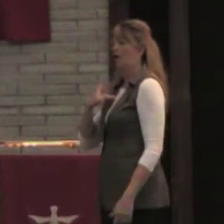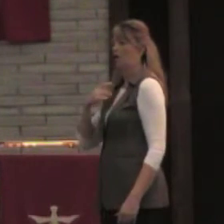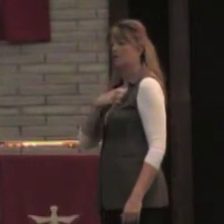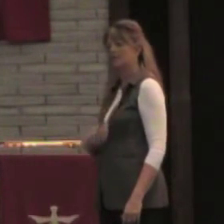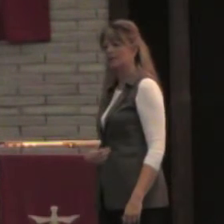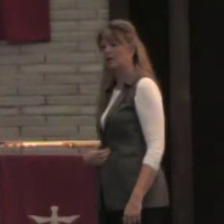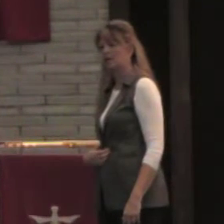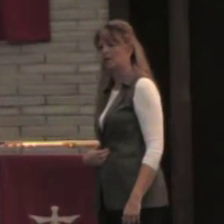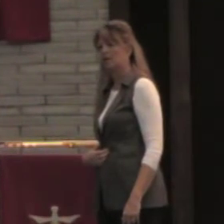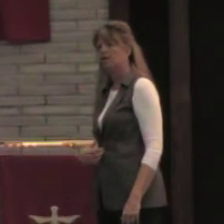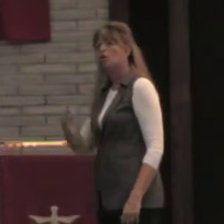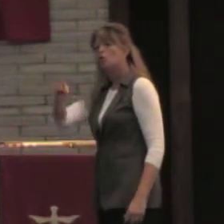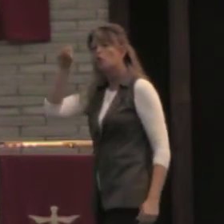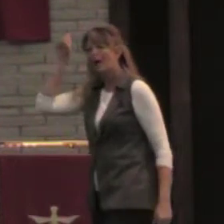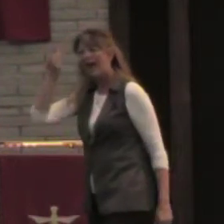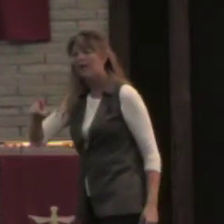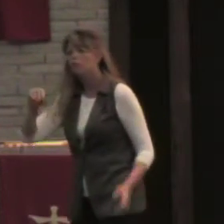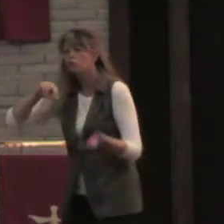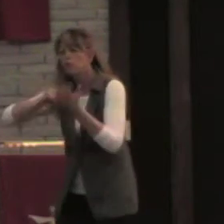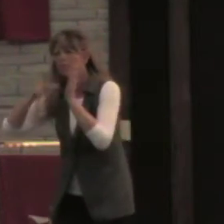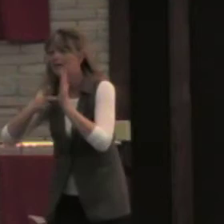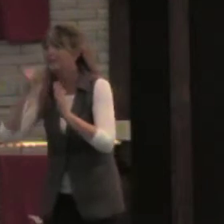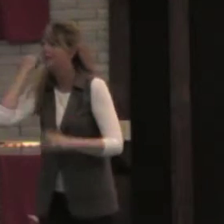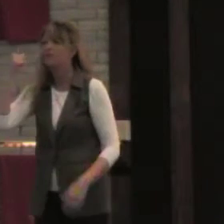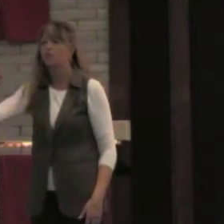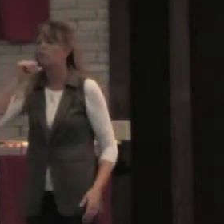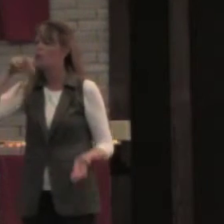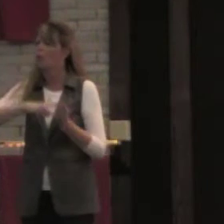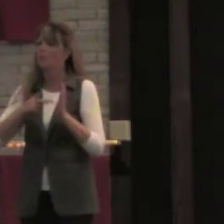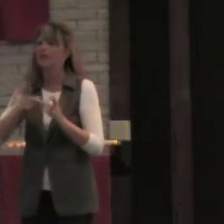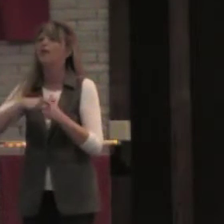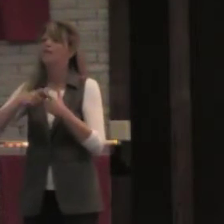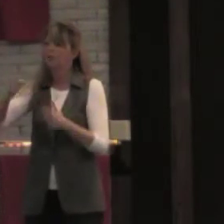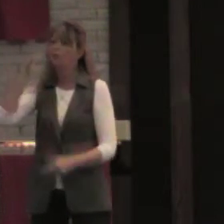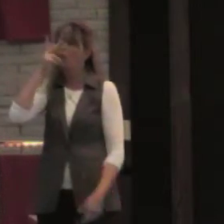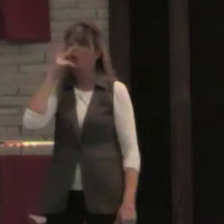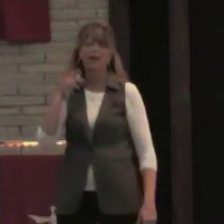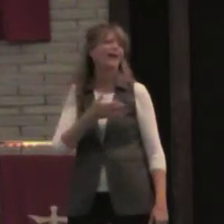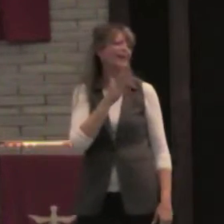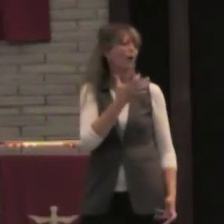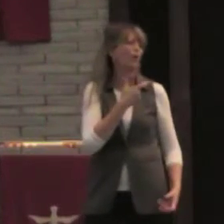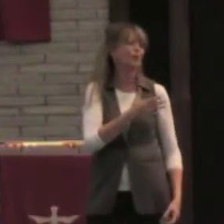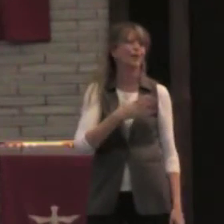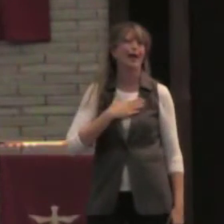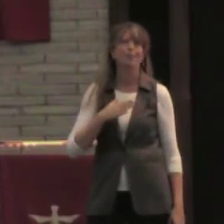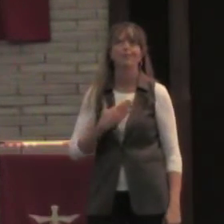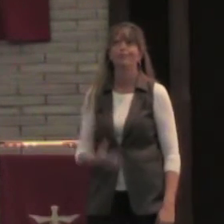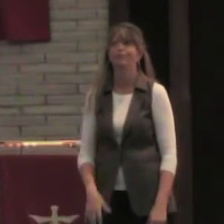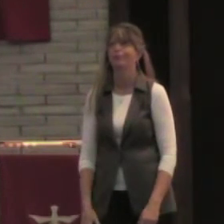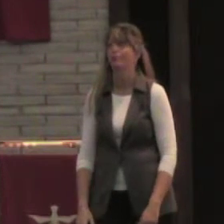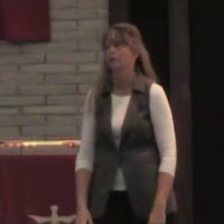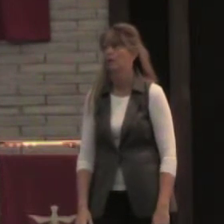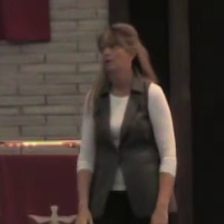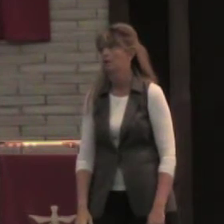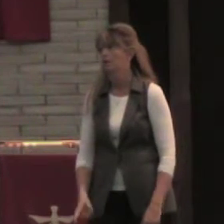and get what my heart desires. So you have to mean it. If you don't mean it, like if you just say, oh, God wants you to be